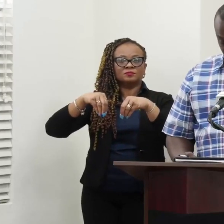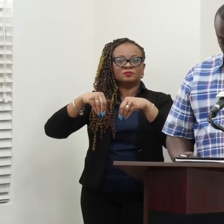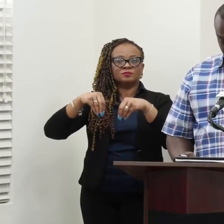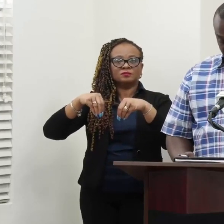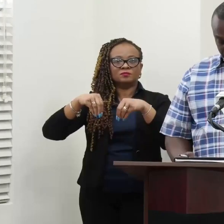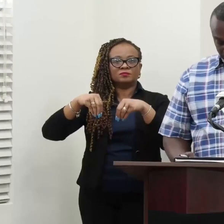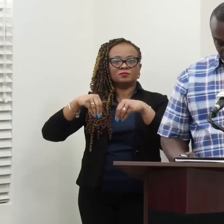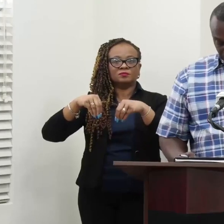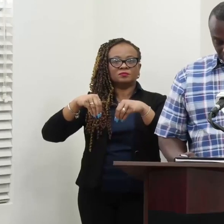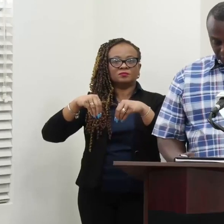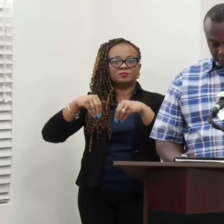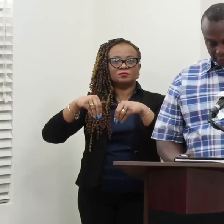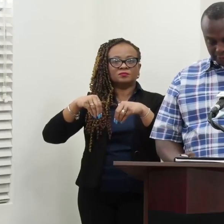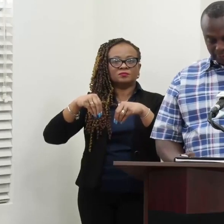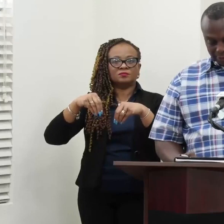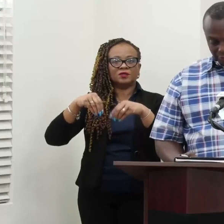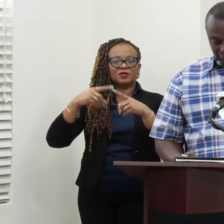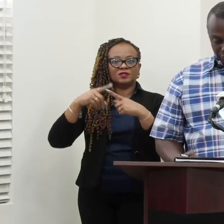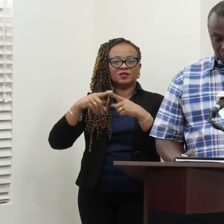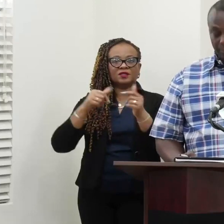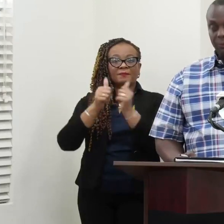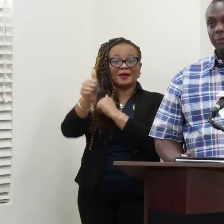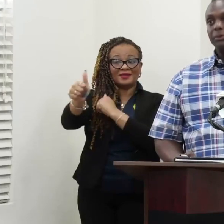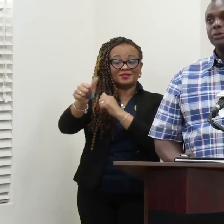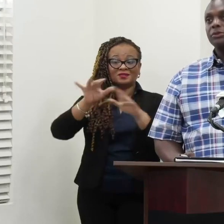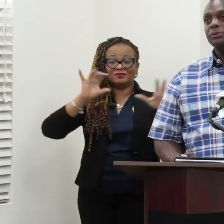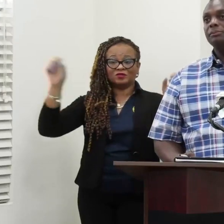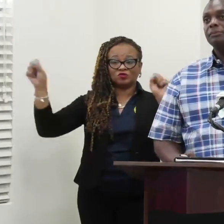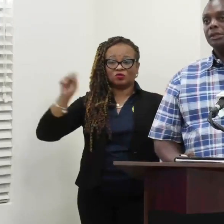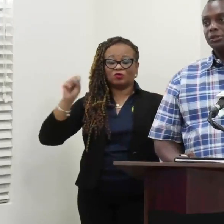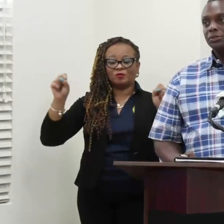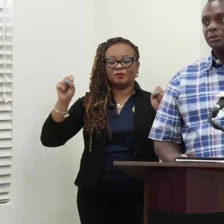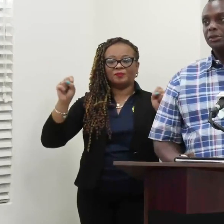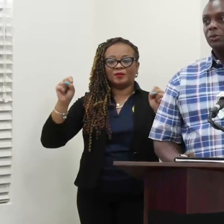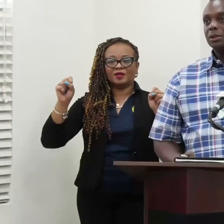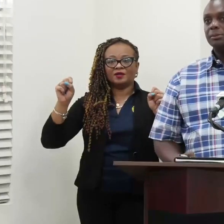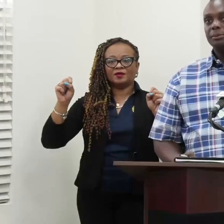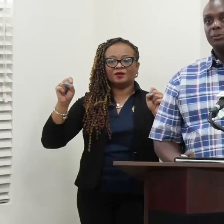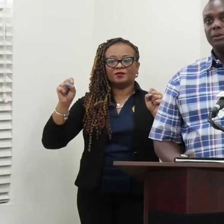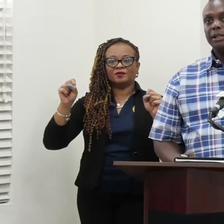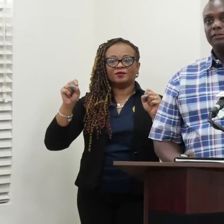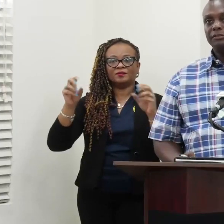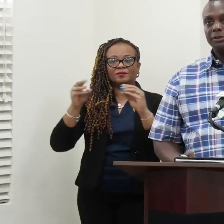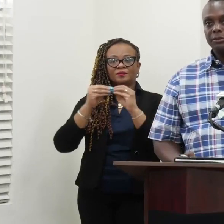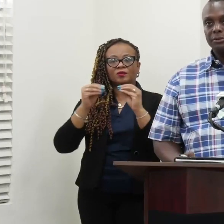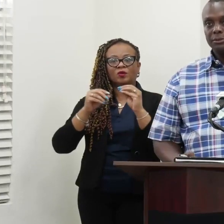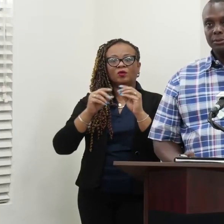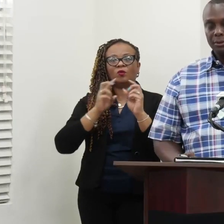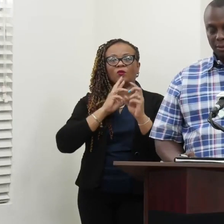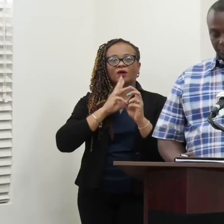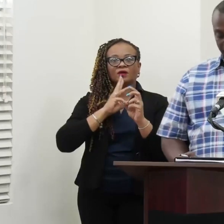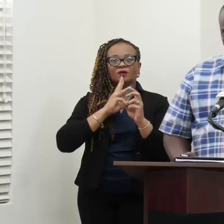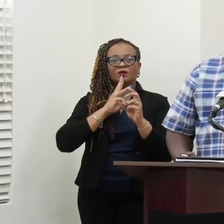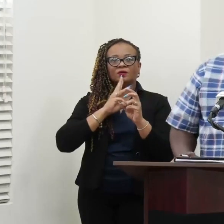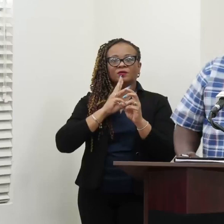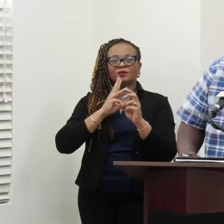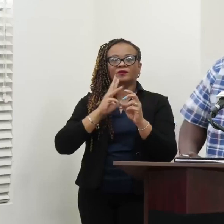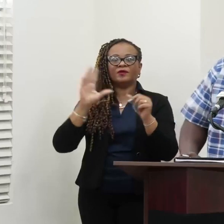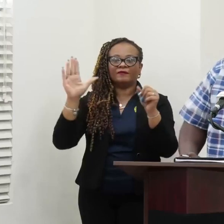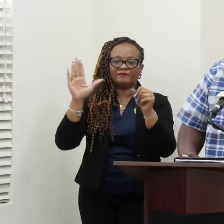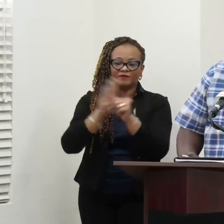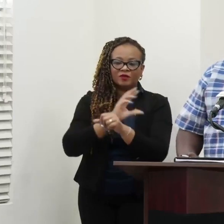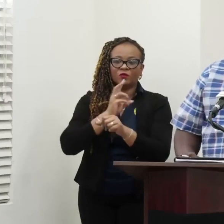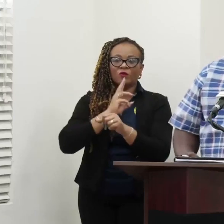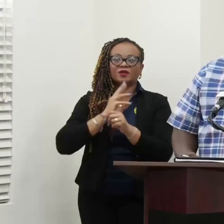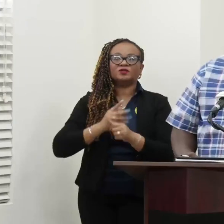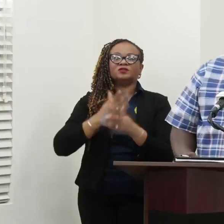Our distribution has been shut off until the passage of the storm, and we will resume distributing water. But we will have a full complement of water to